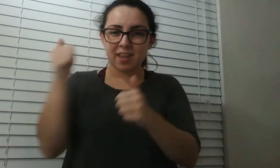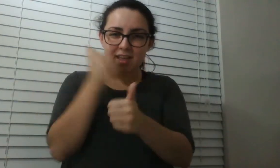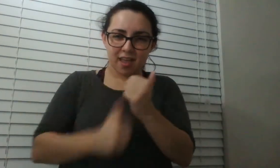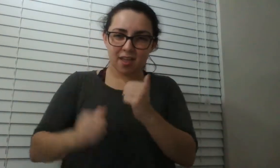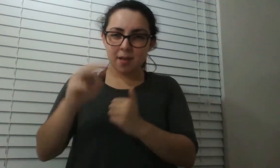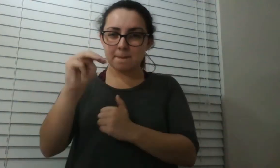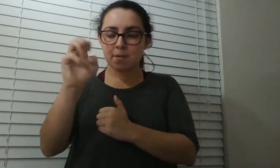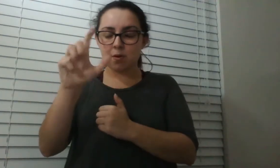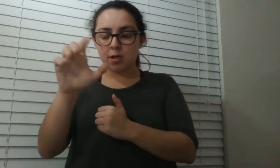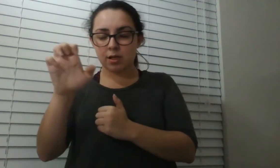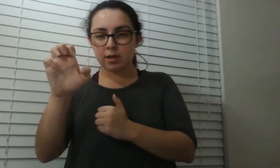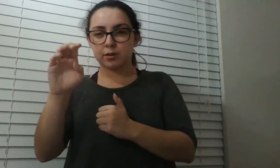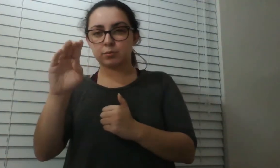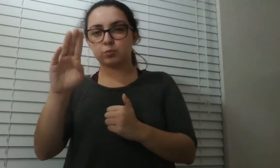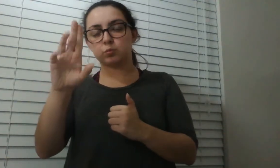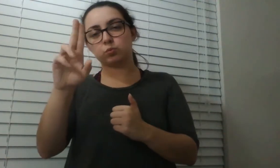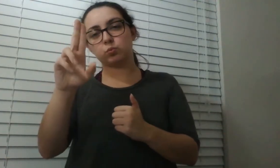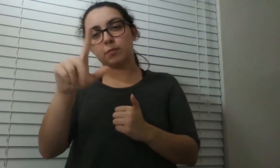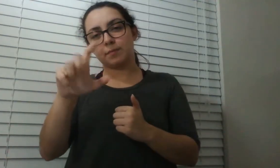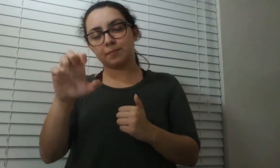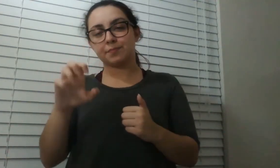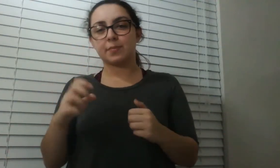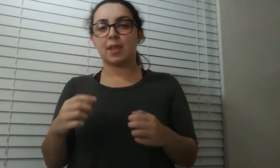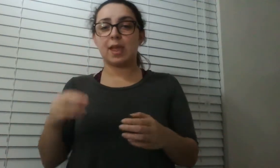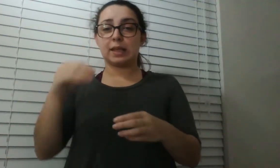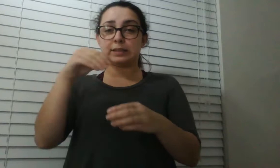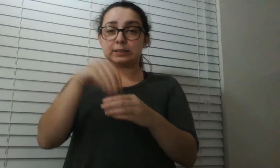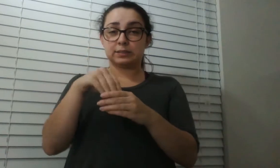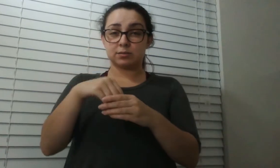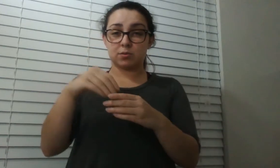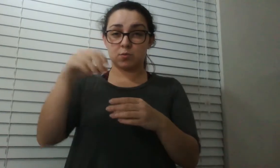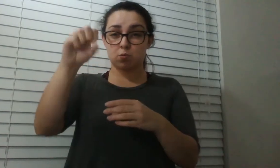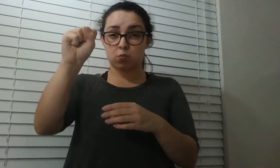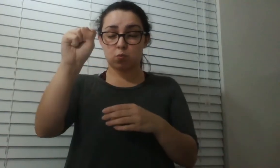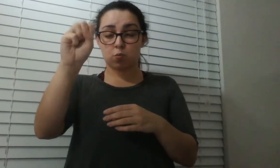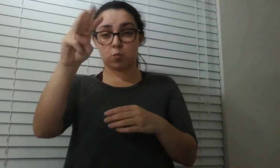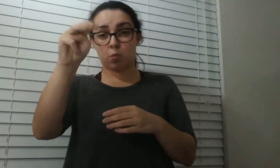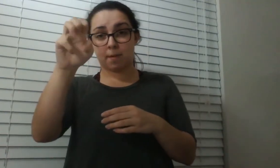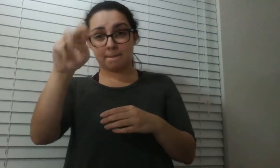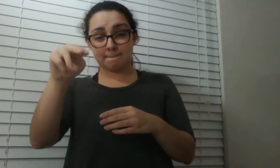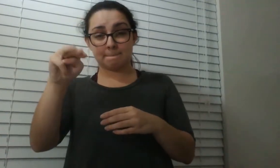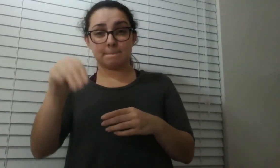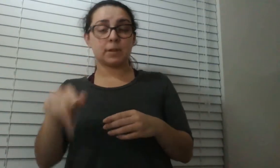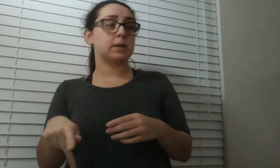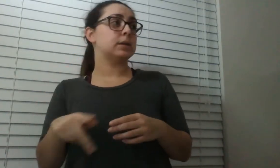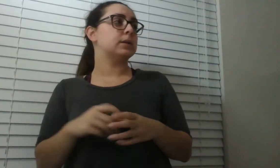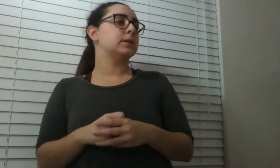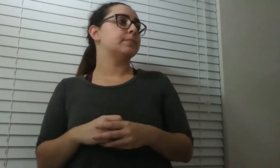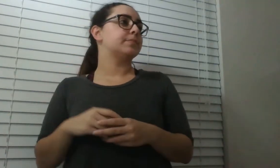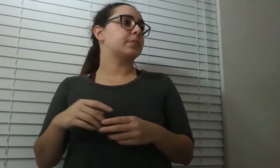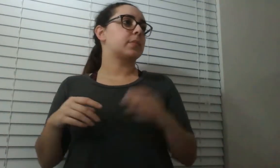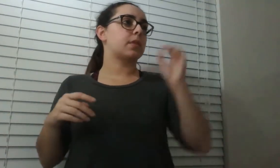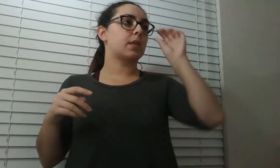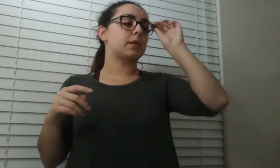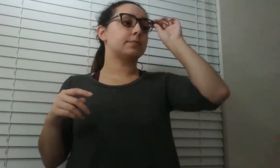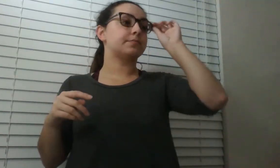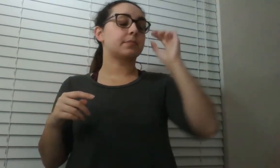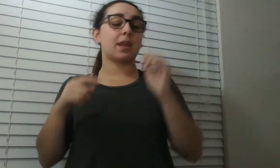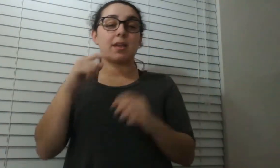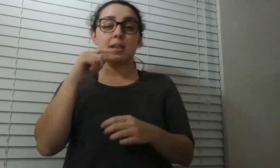very moment. So here's the question. Does Swamp Robert remember that date? Or does Swamp Robert care about the ticket?